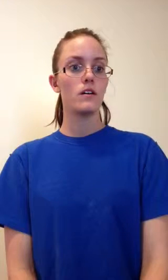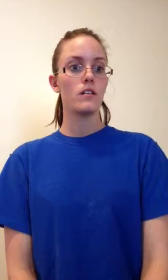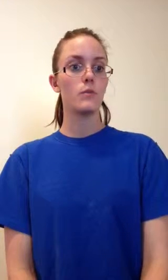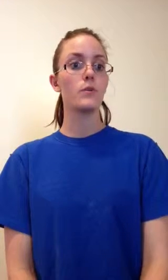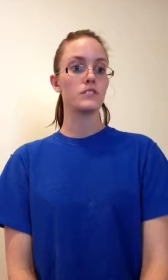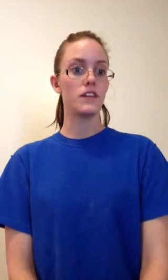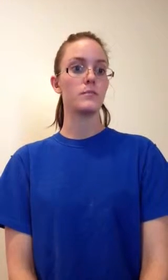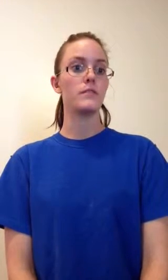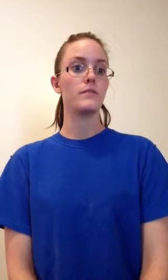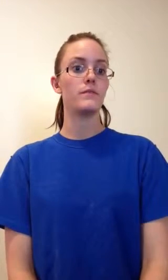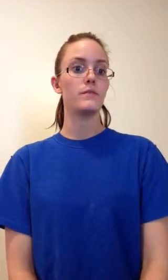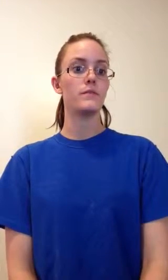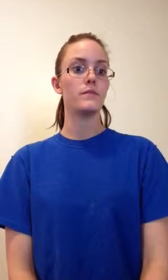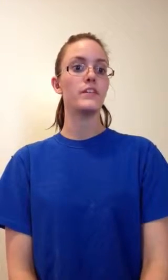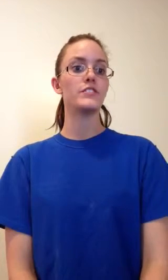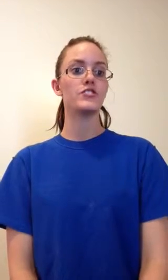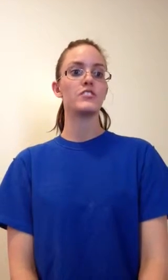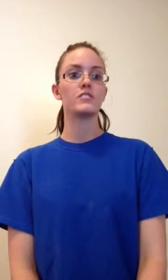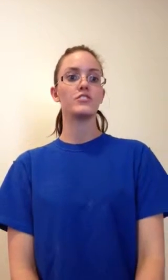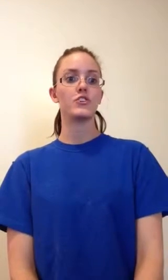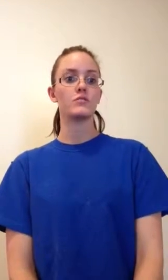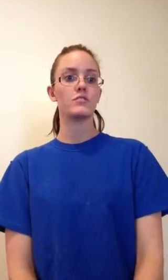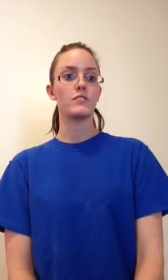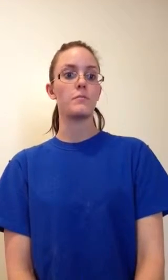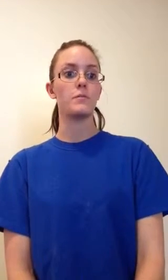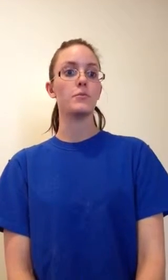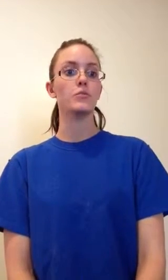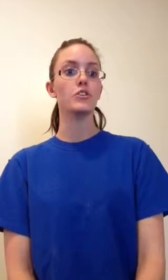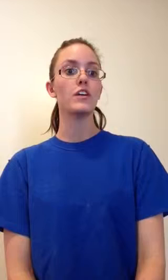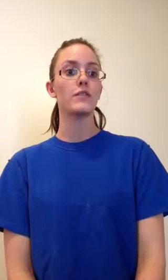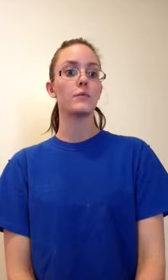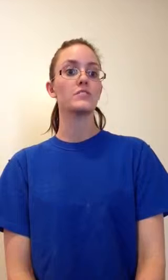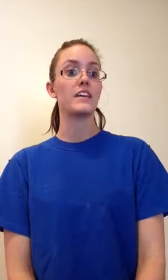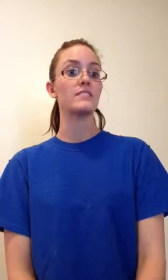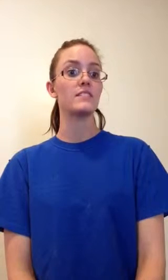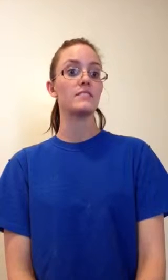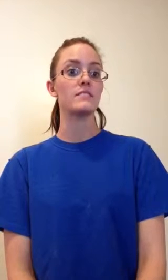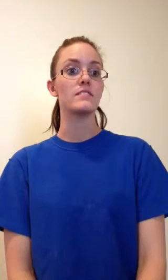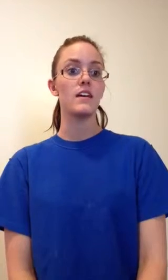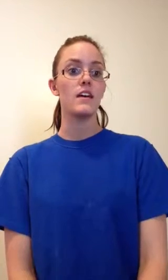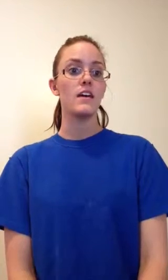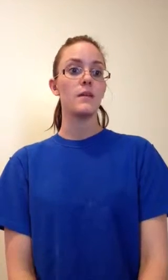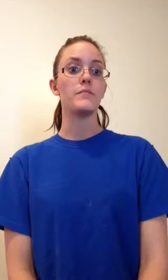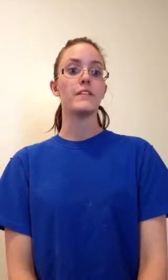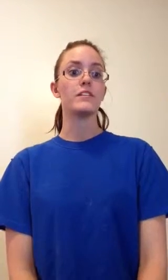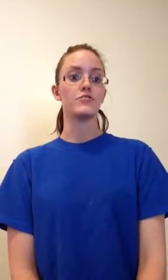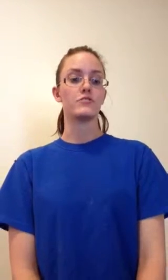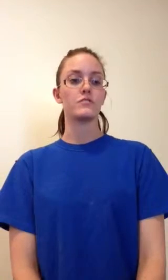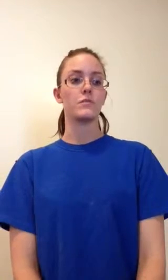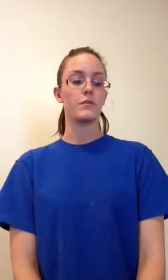The words have to be very strategically chosen so that people will look at the words and sentences and be very interested with the